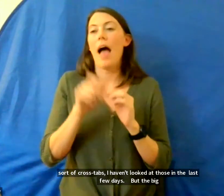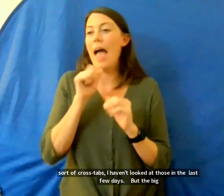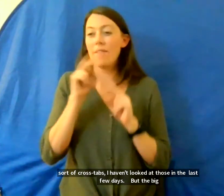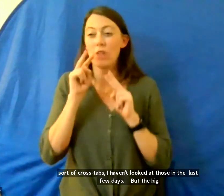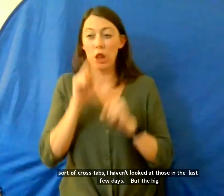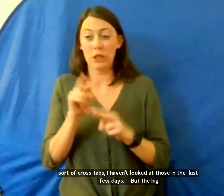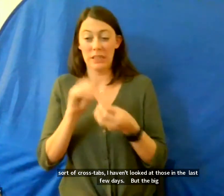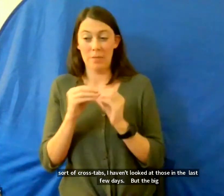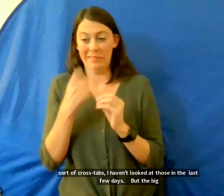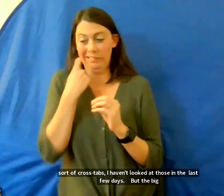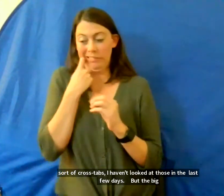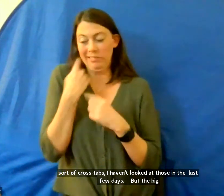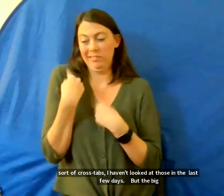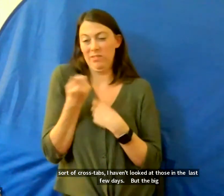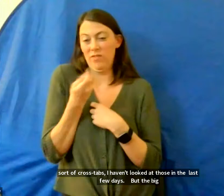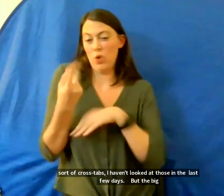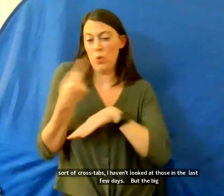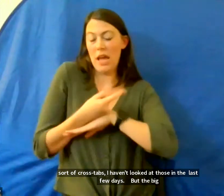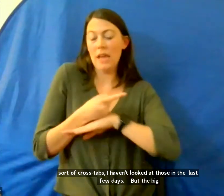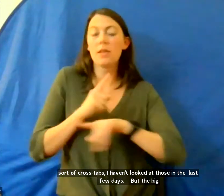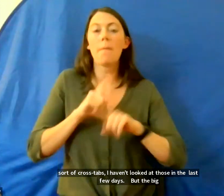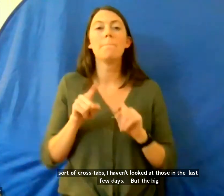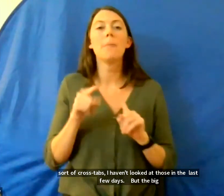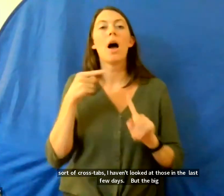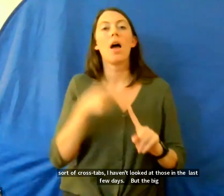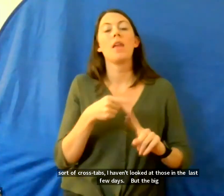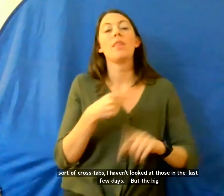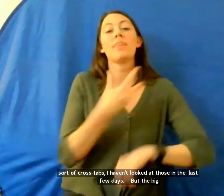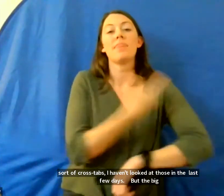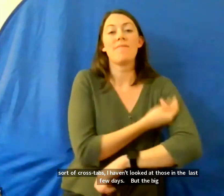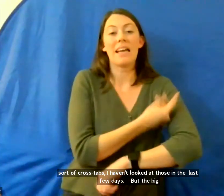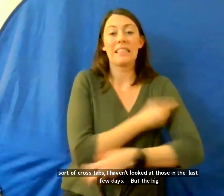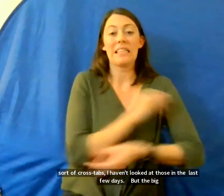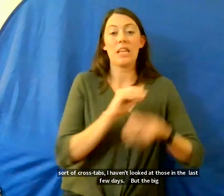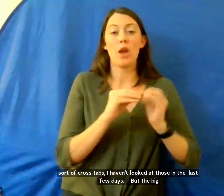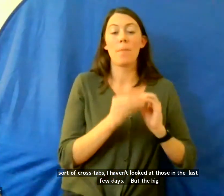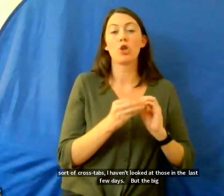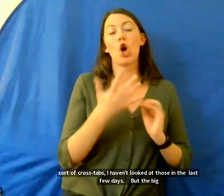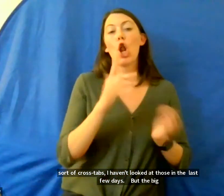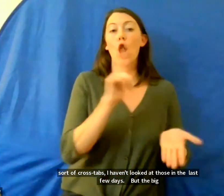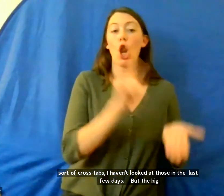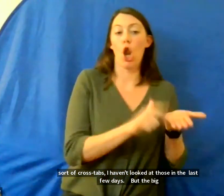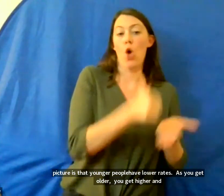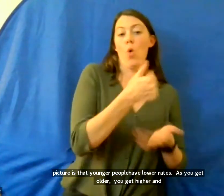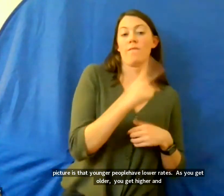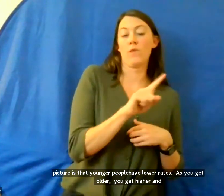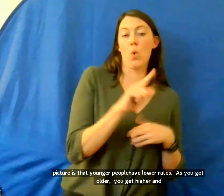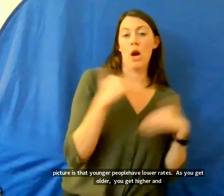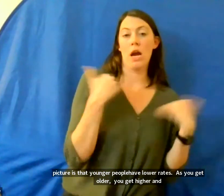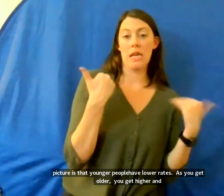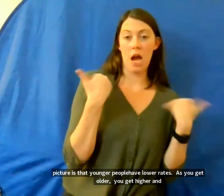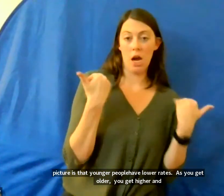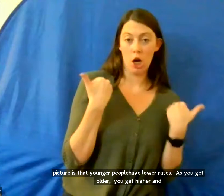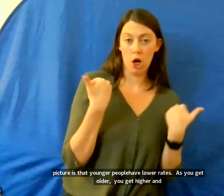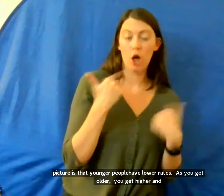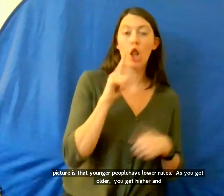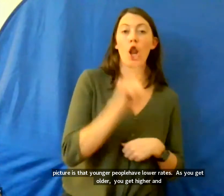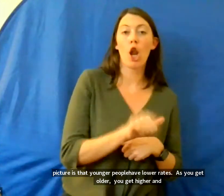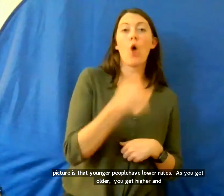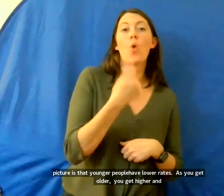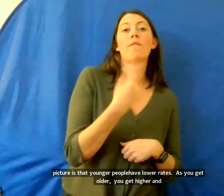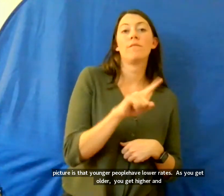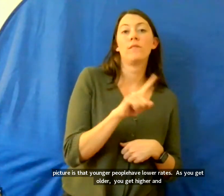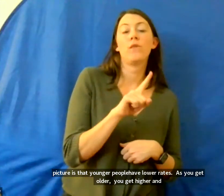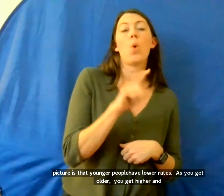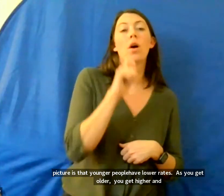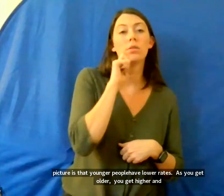lower rates. As you get older, you get higher and higher rates. And communities of color have lower rates, although we're missing a lot